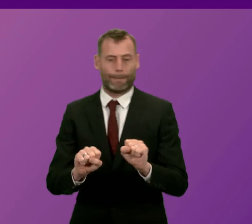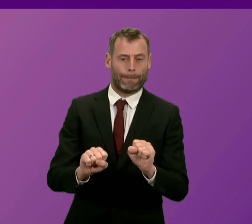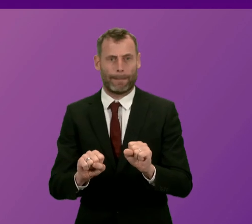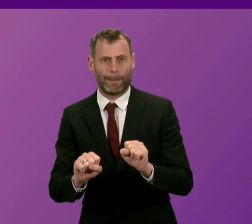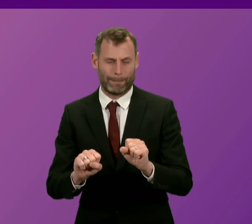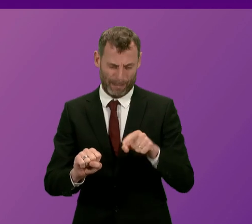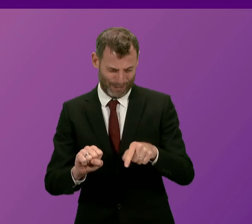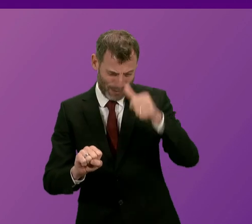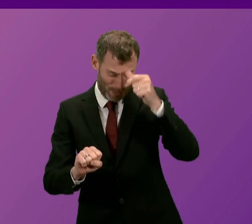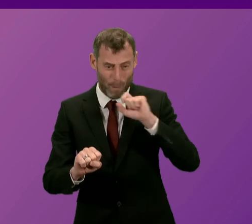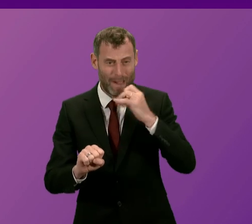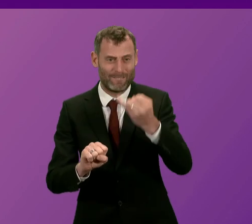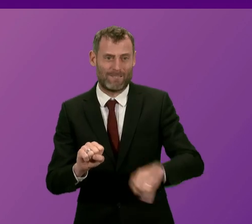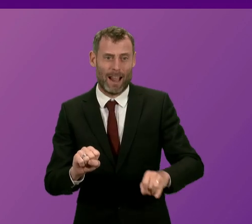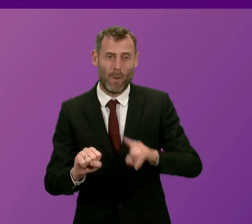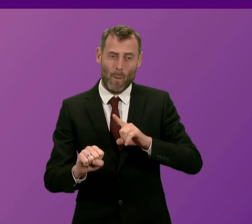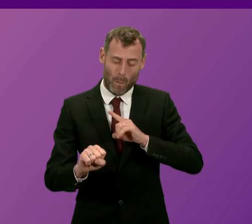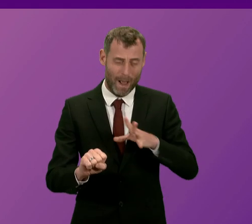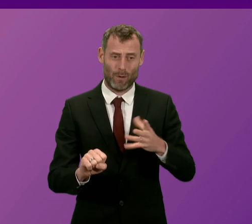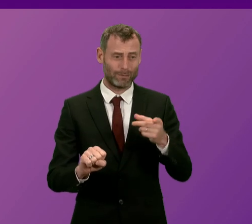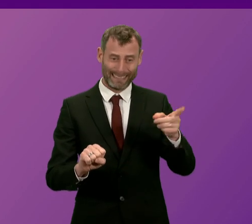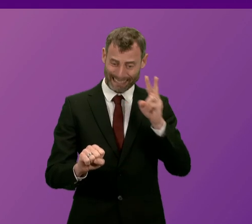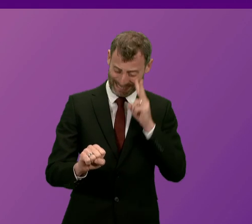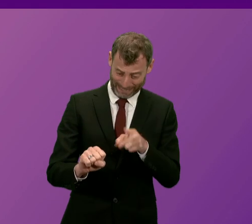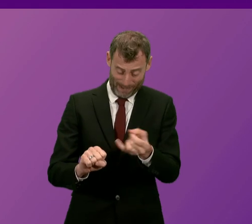the First Minister see that? First Minister.